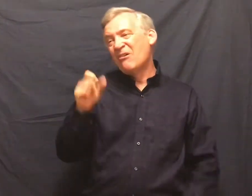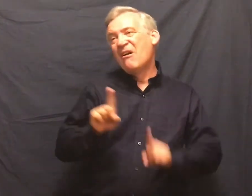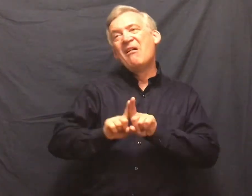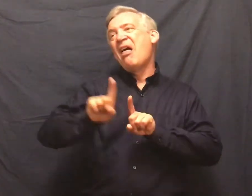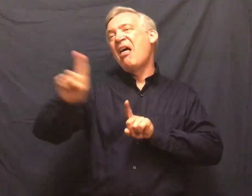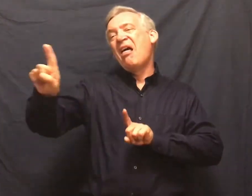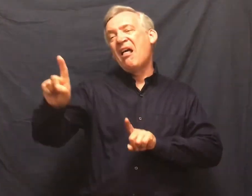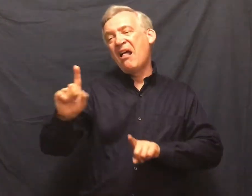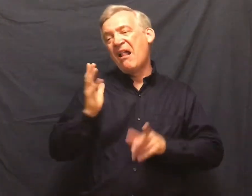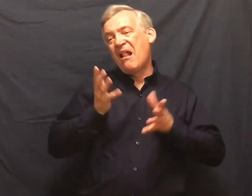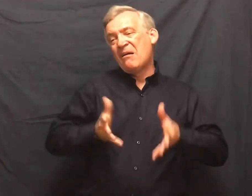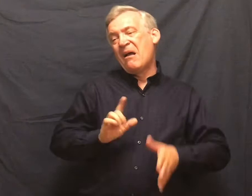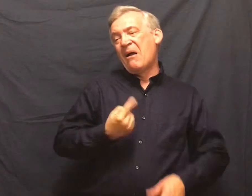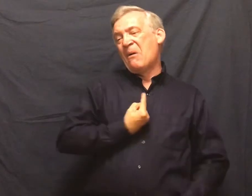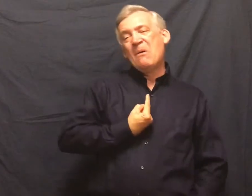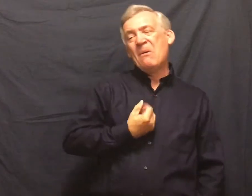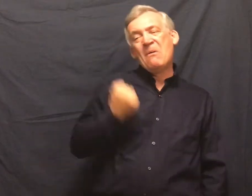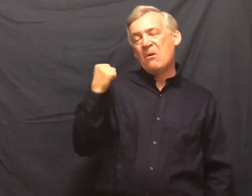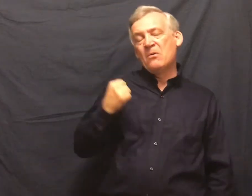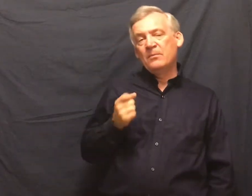George was silent.